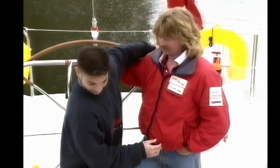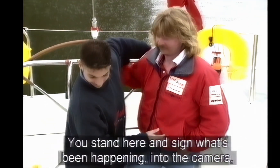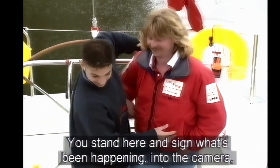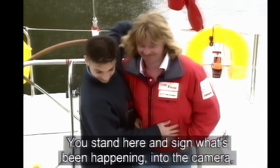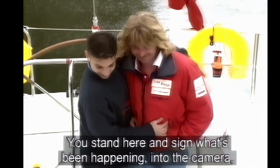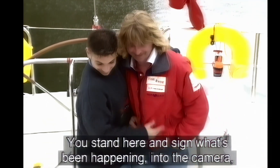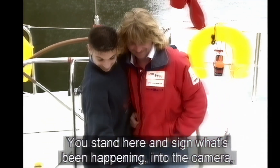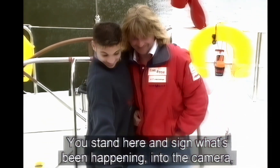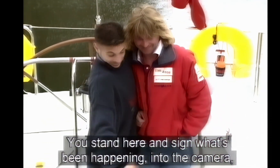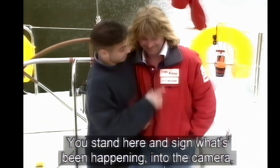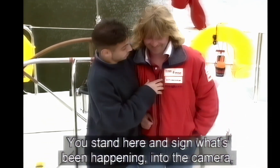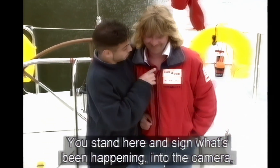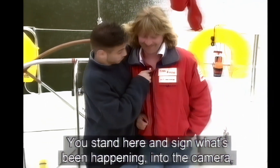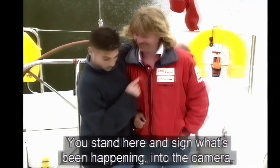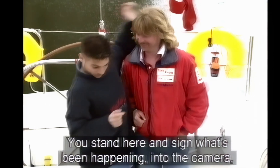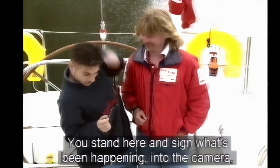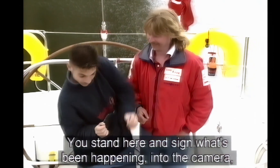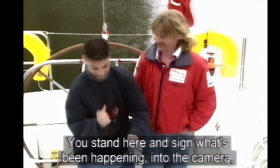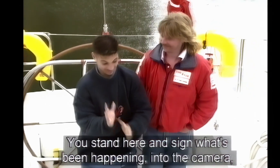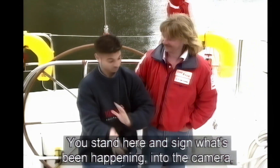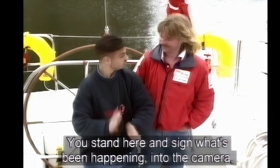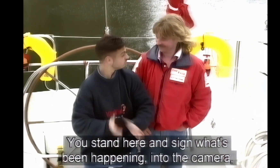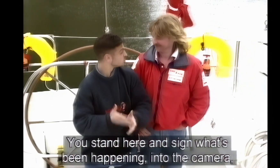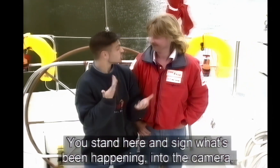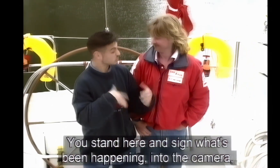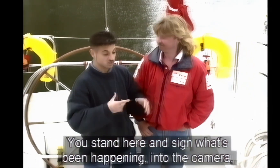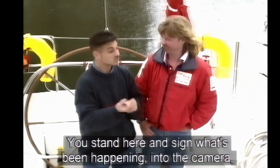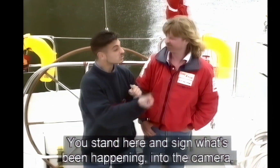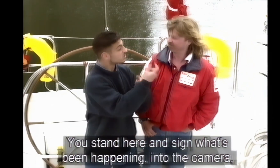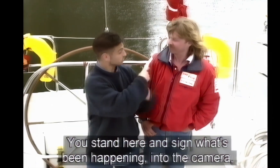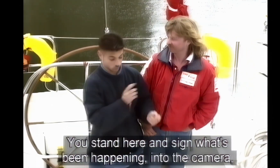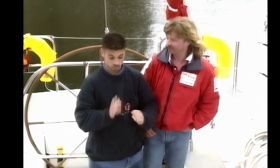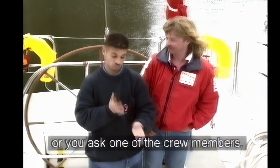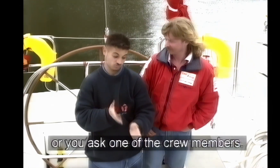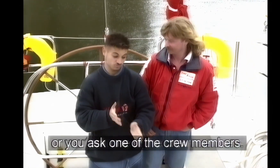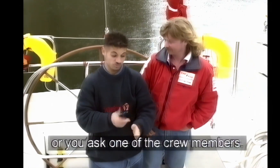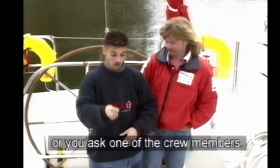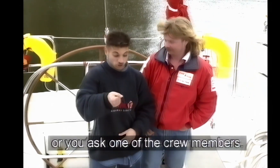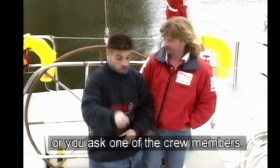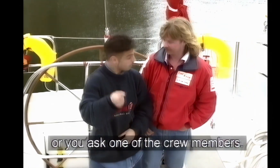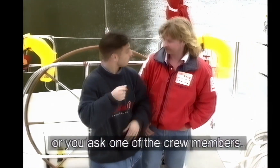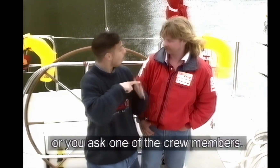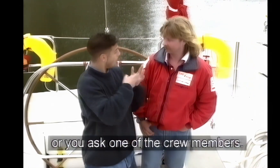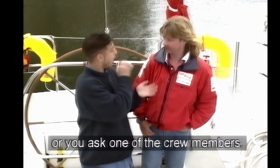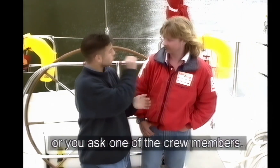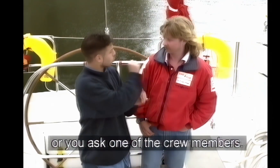So what you've got to do is you just stand here and sign what's been happening to the camera and then just switch it off. Or you ask one of the crew members to do the same